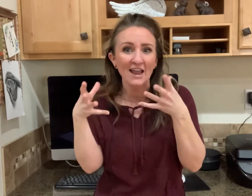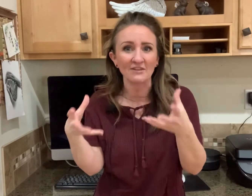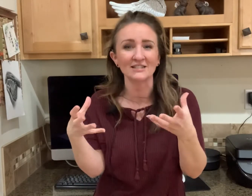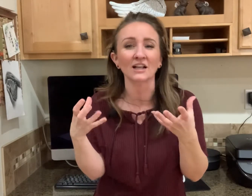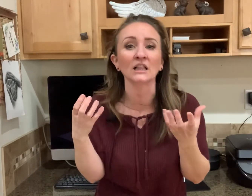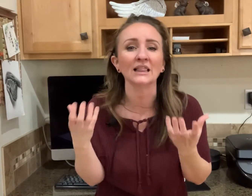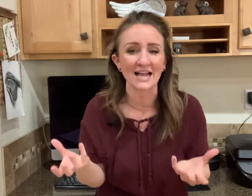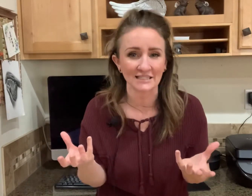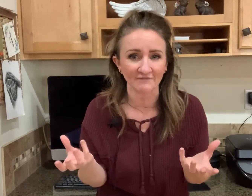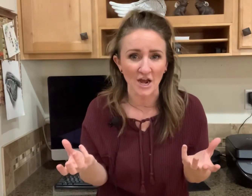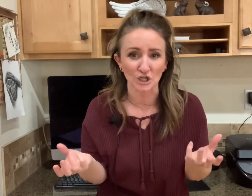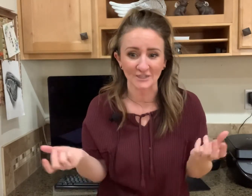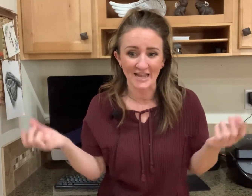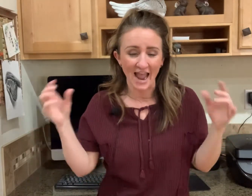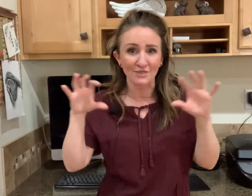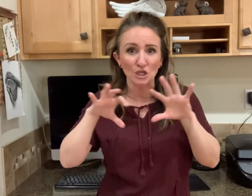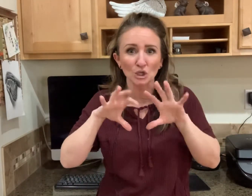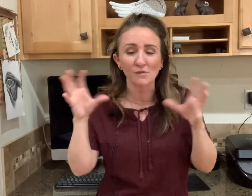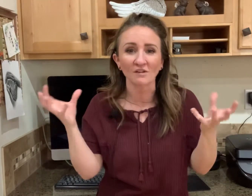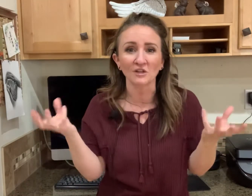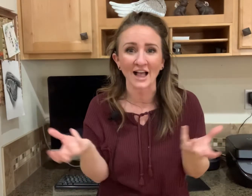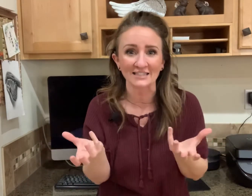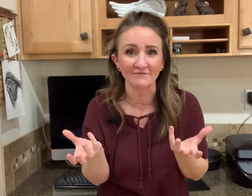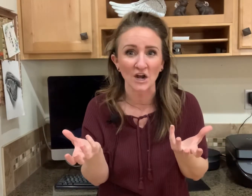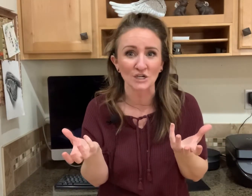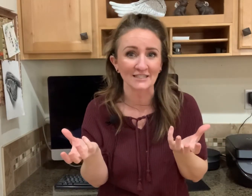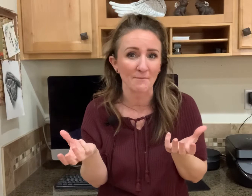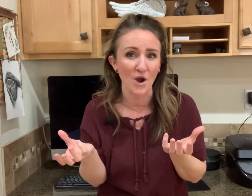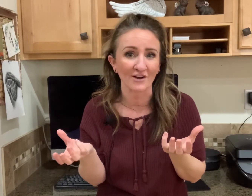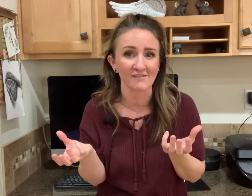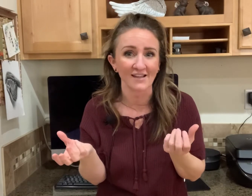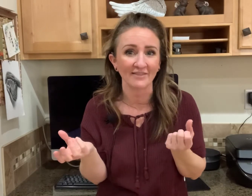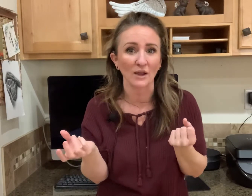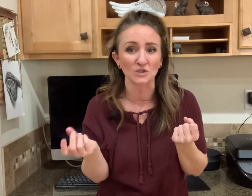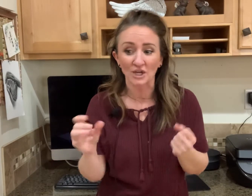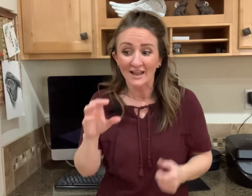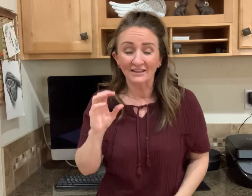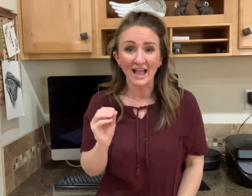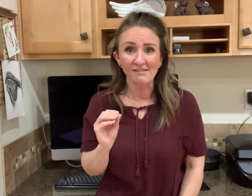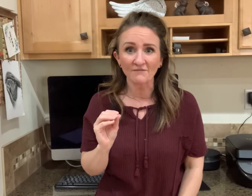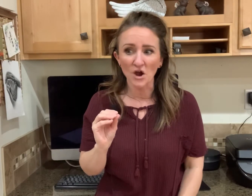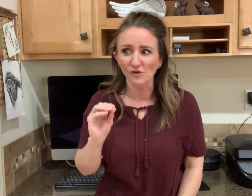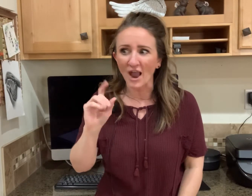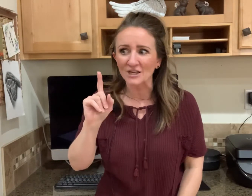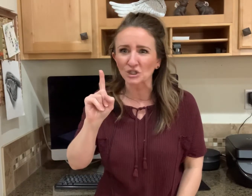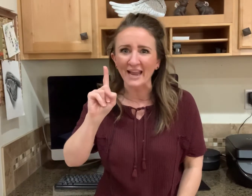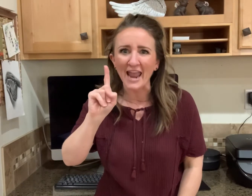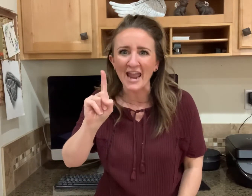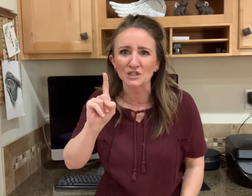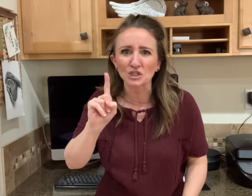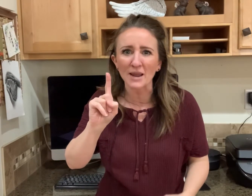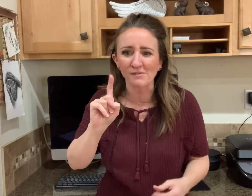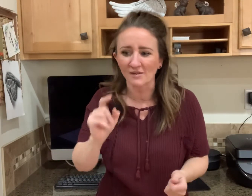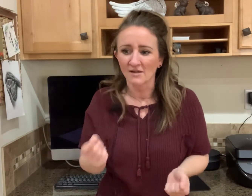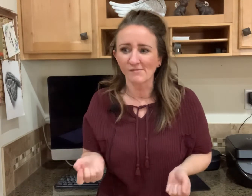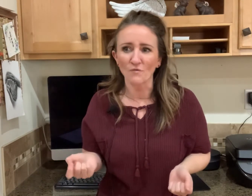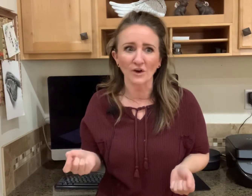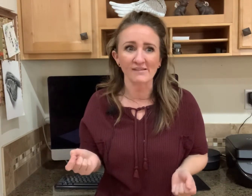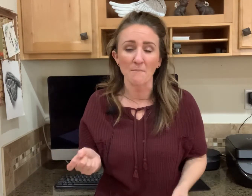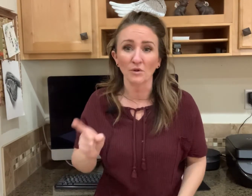into classifiers and the use of classifiers in American Sign Language. Classifiers are actually hand shapes. So for example, the